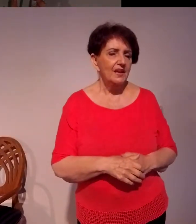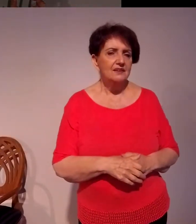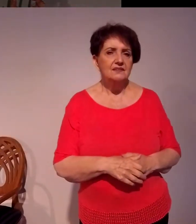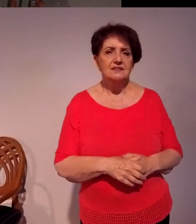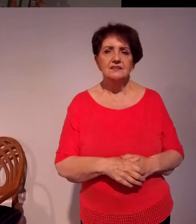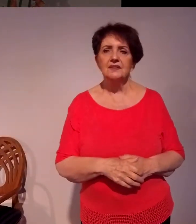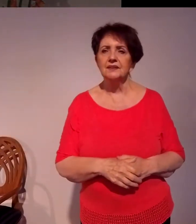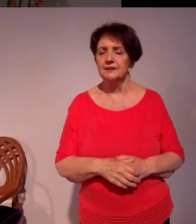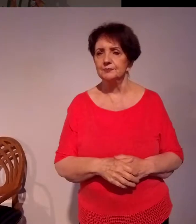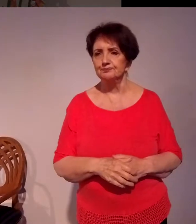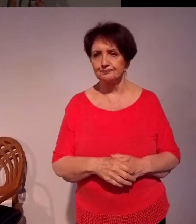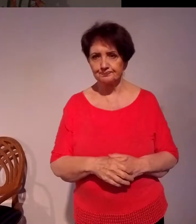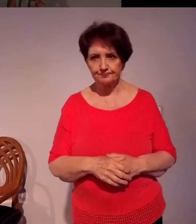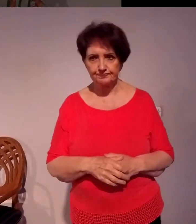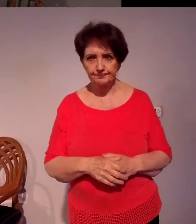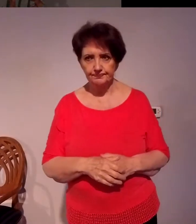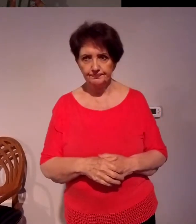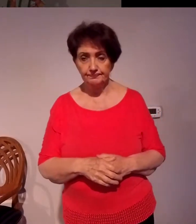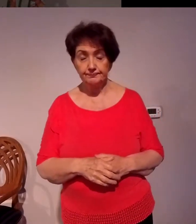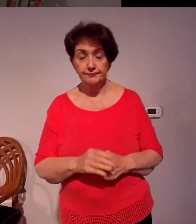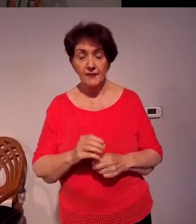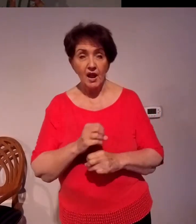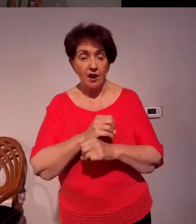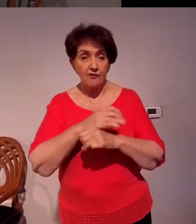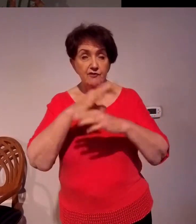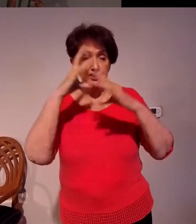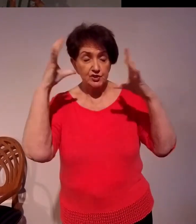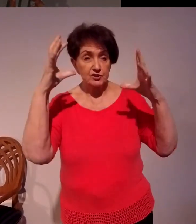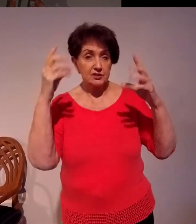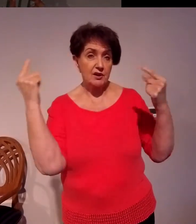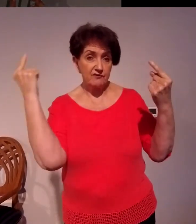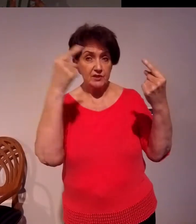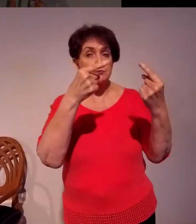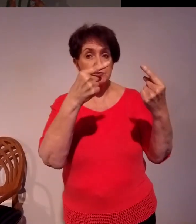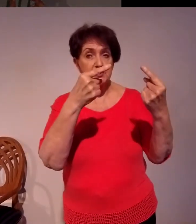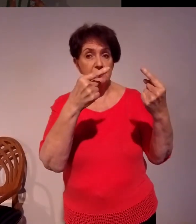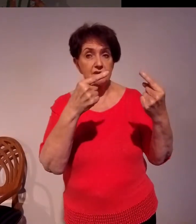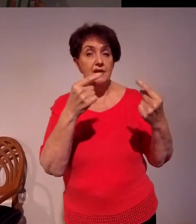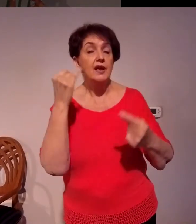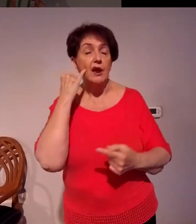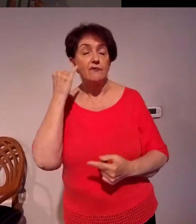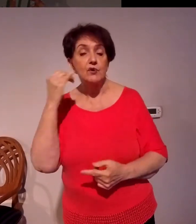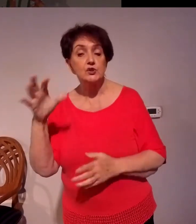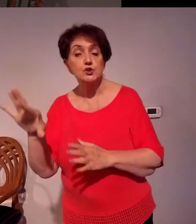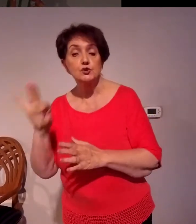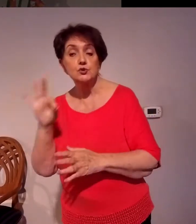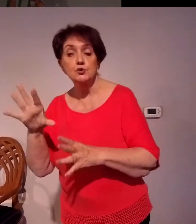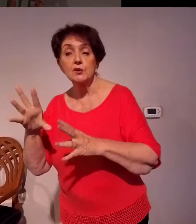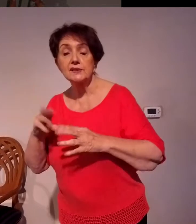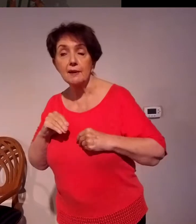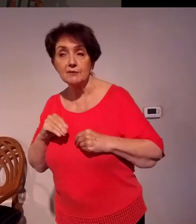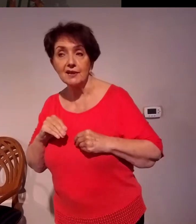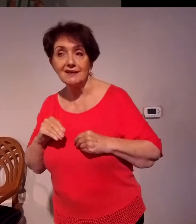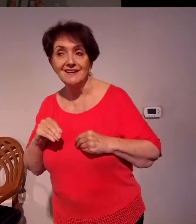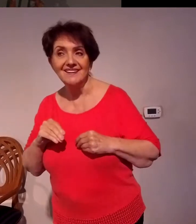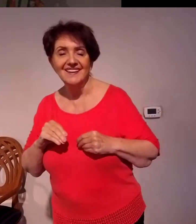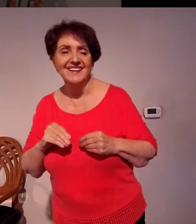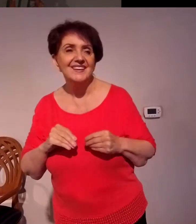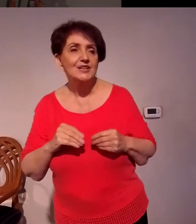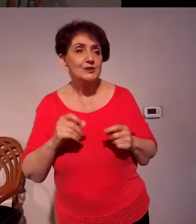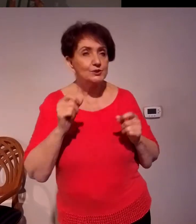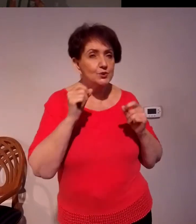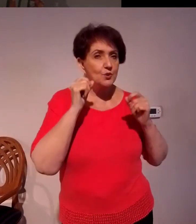In other words, our vision, our mission, should we choose to accept it, is to